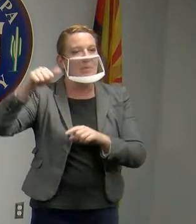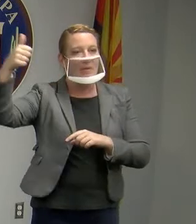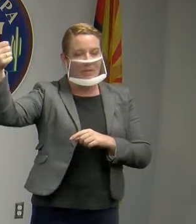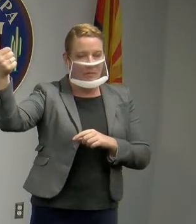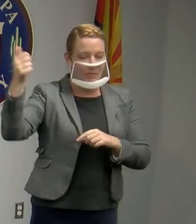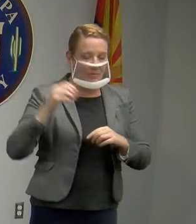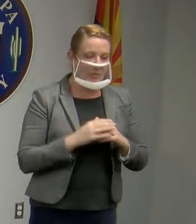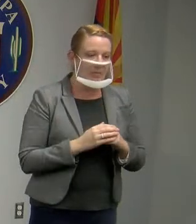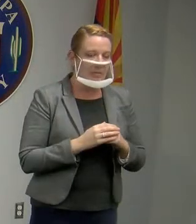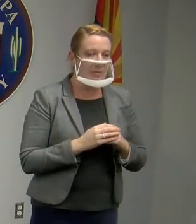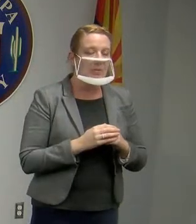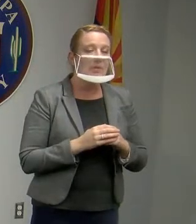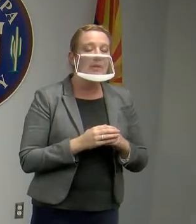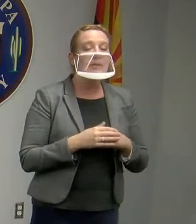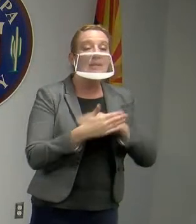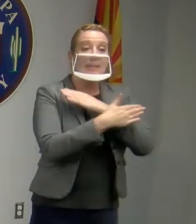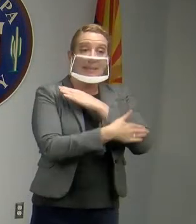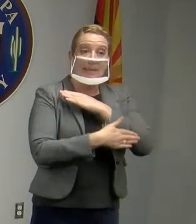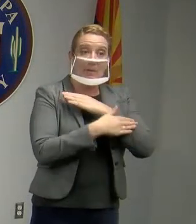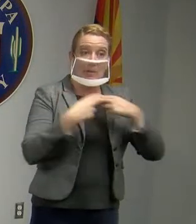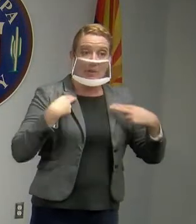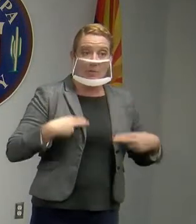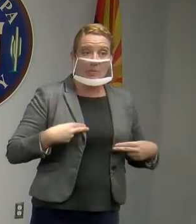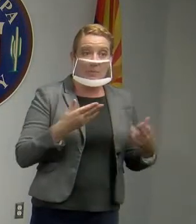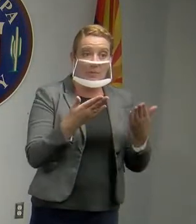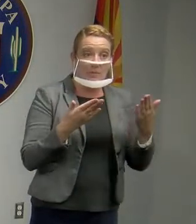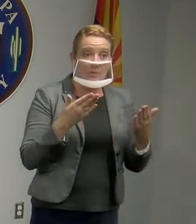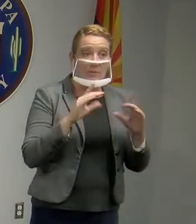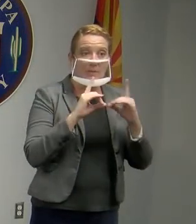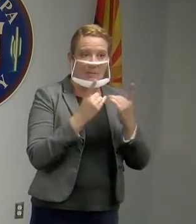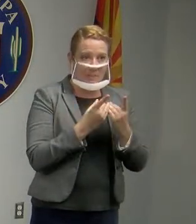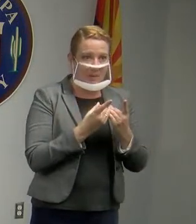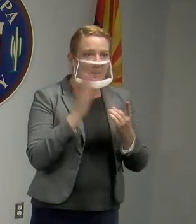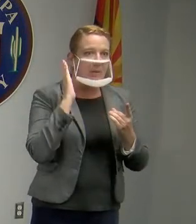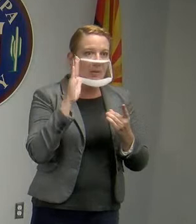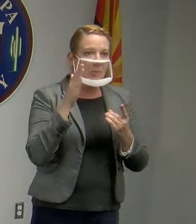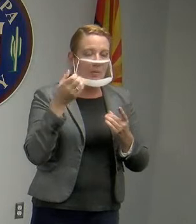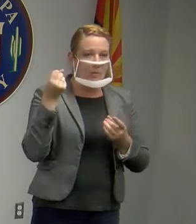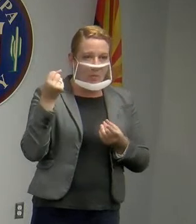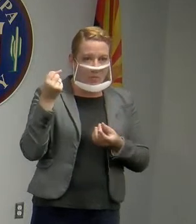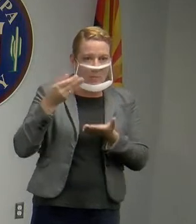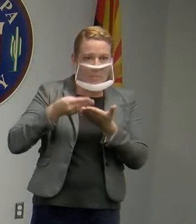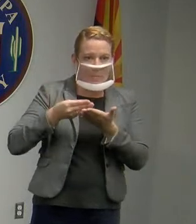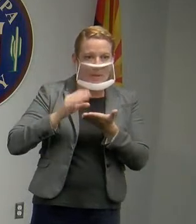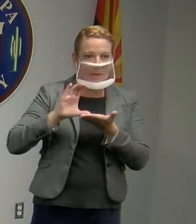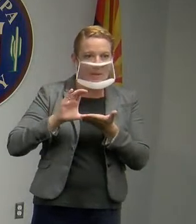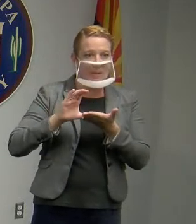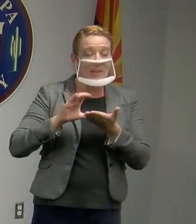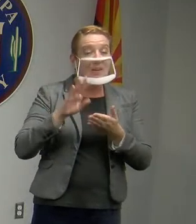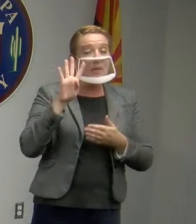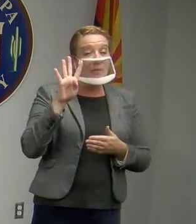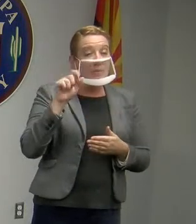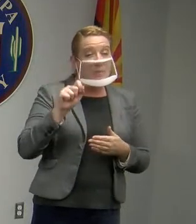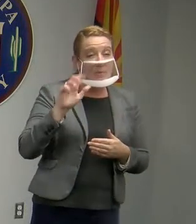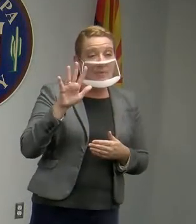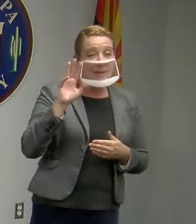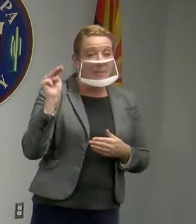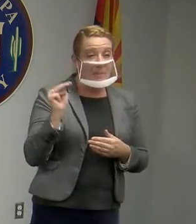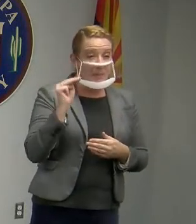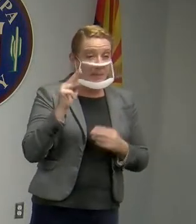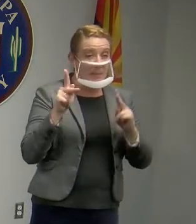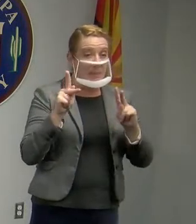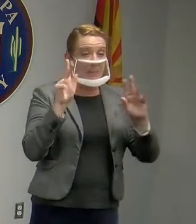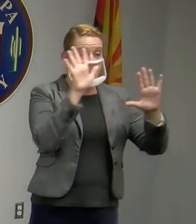County Human Services Department. And what we're doing differently, it's a big county, 4.5 million people, spread